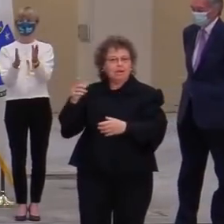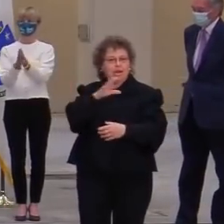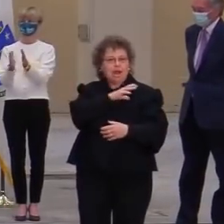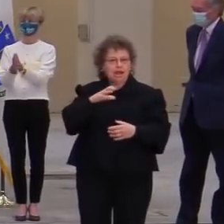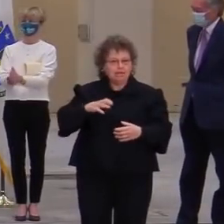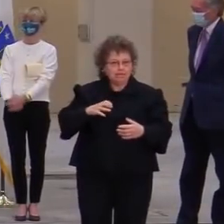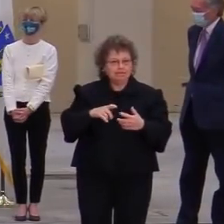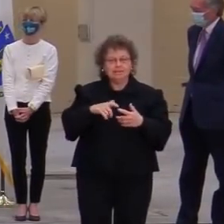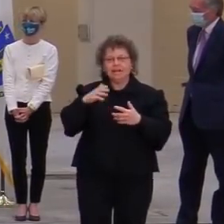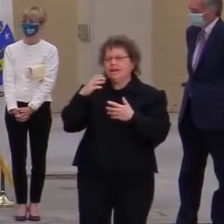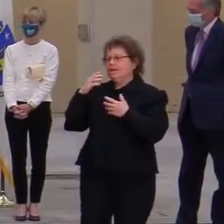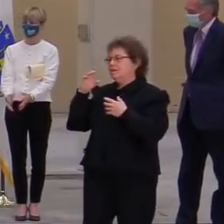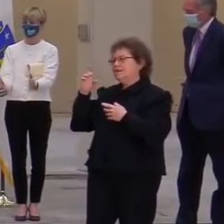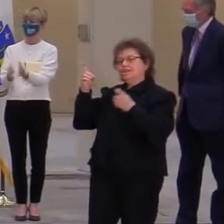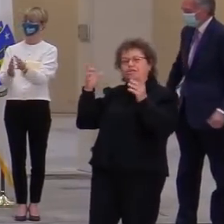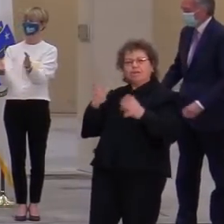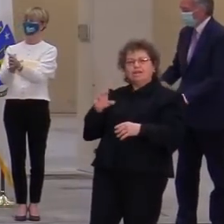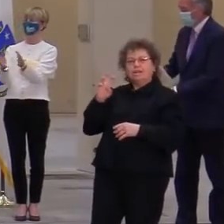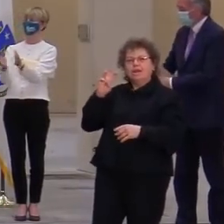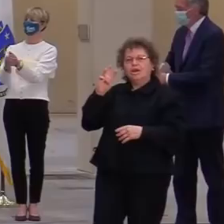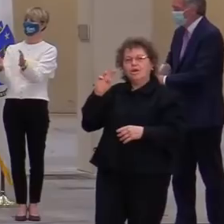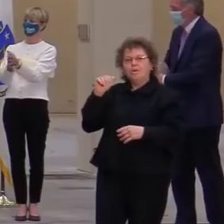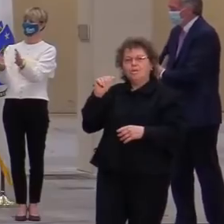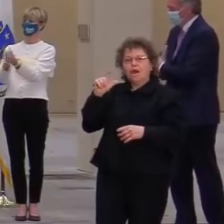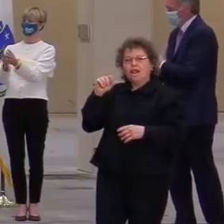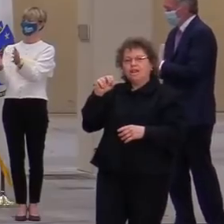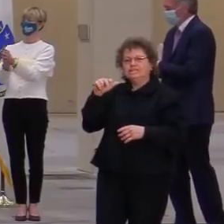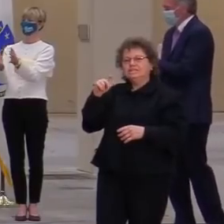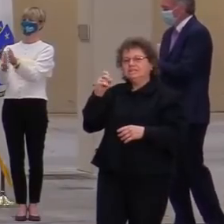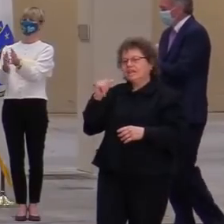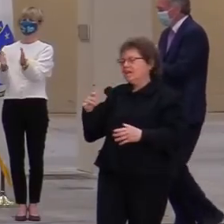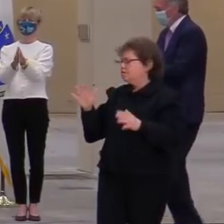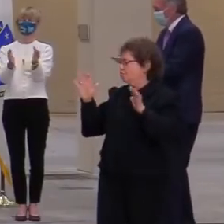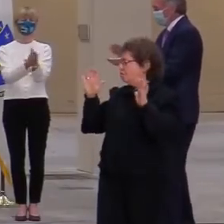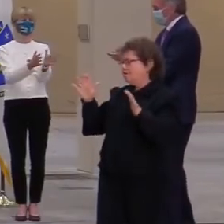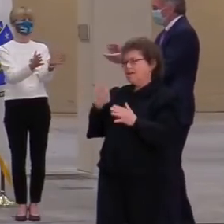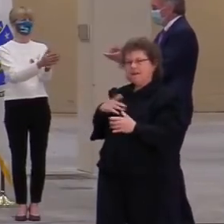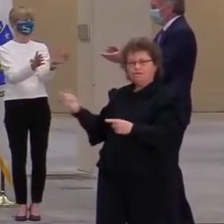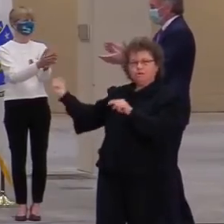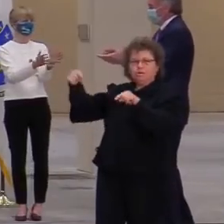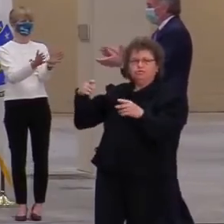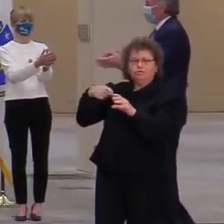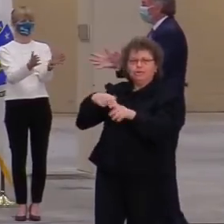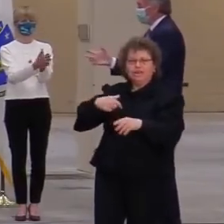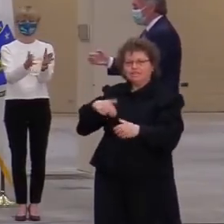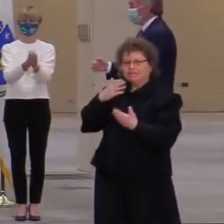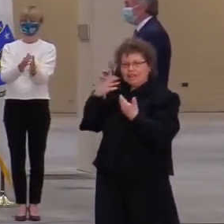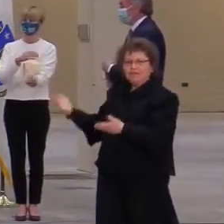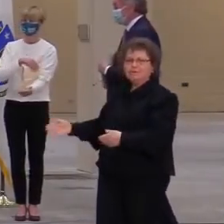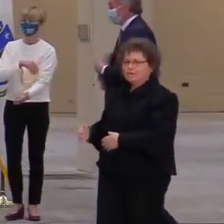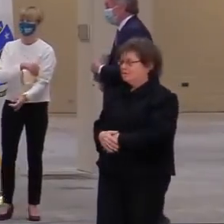it's great to have you here. Thanks very much.